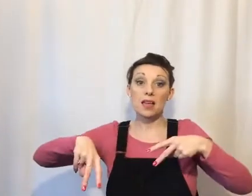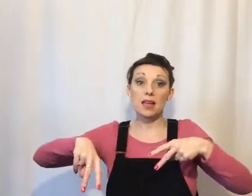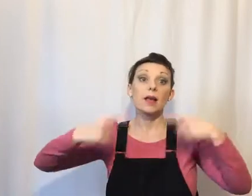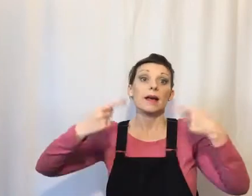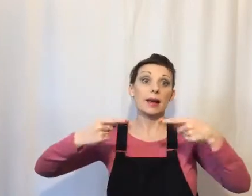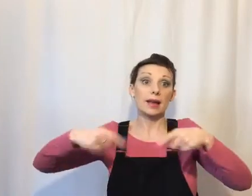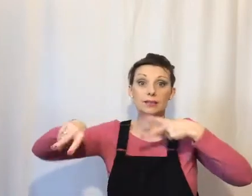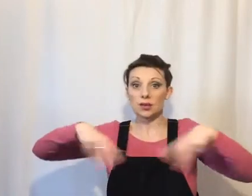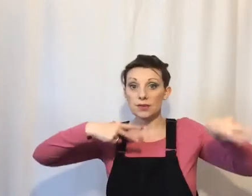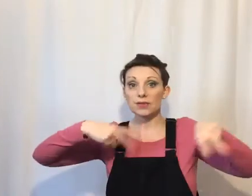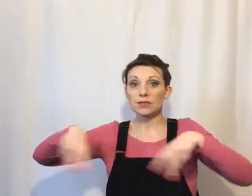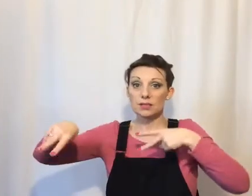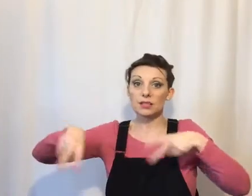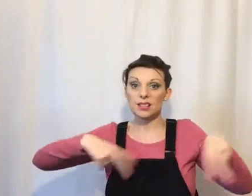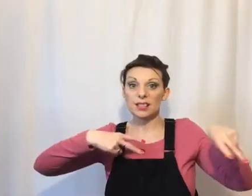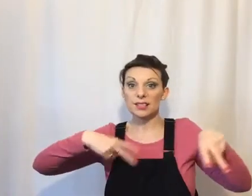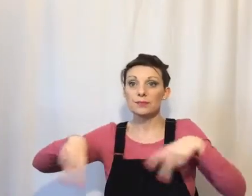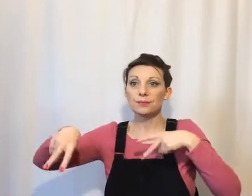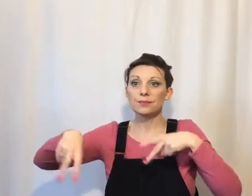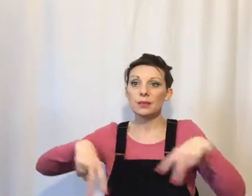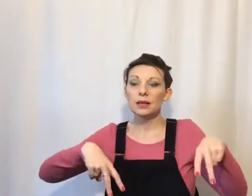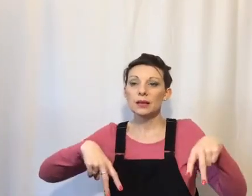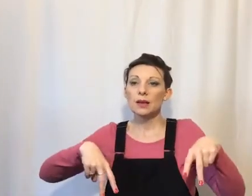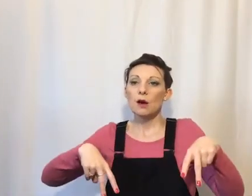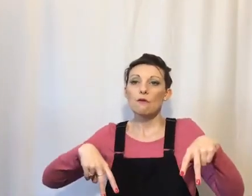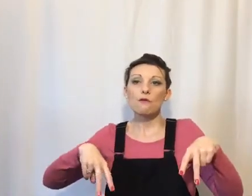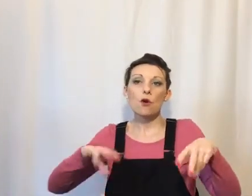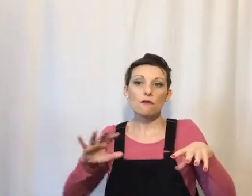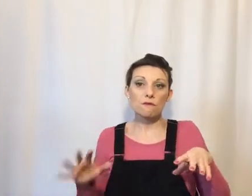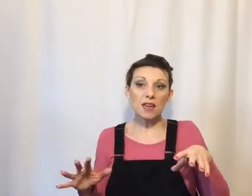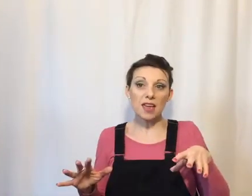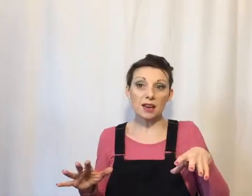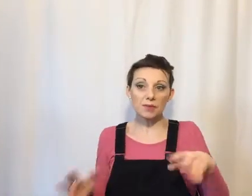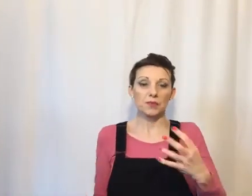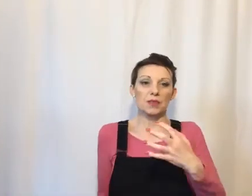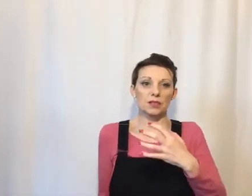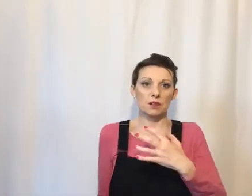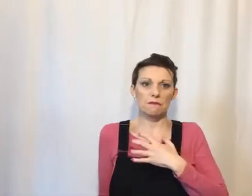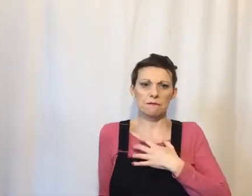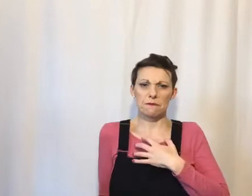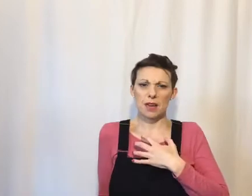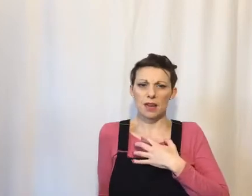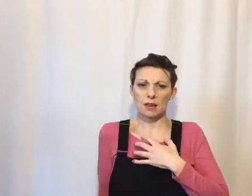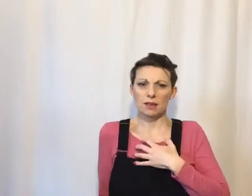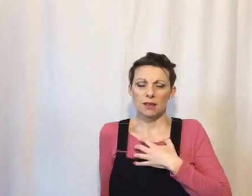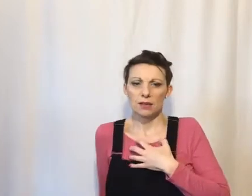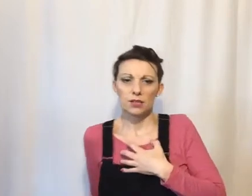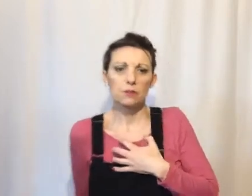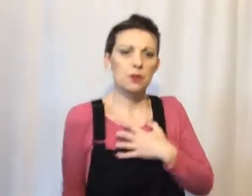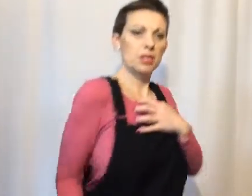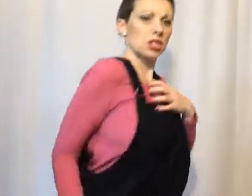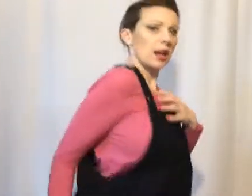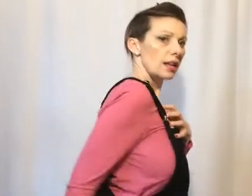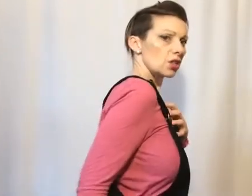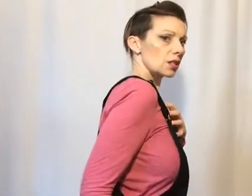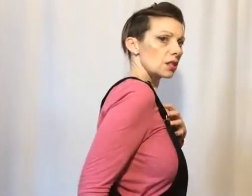then Let's Dance, so that's nice and easy. For fear, so fear. So if you imagine your hands just